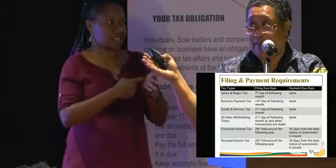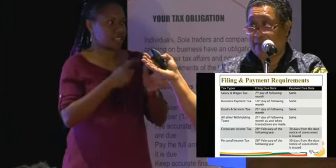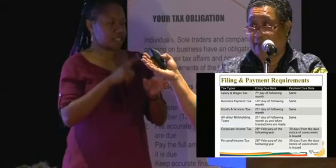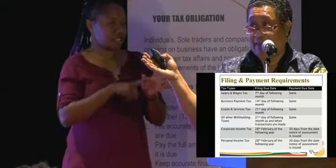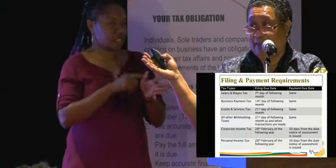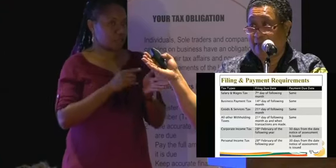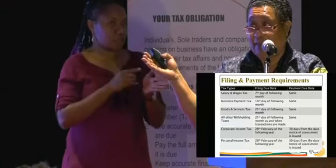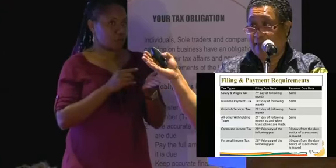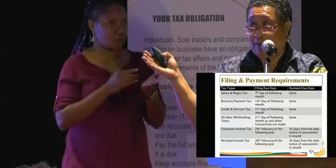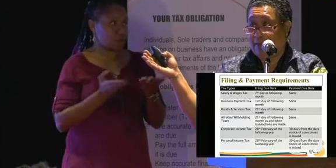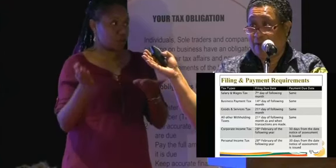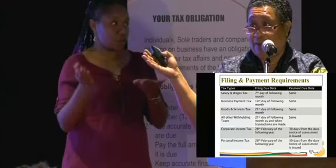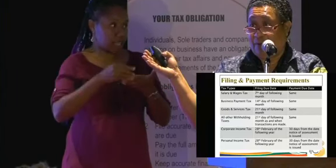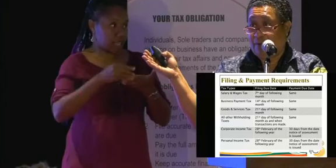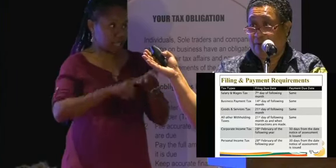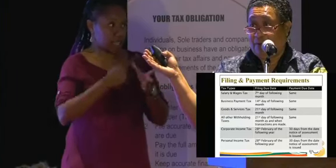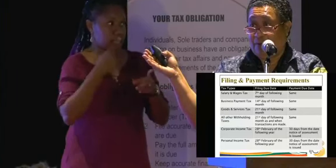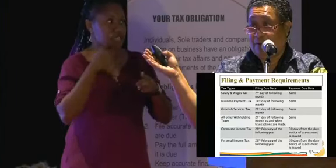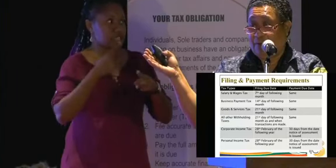7th day.